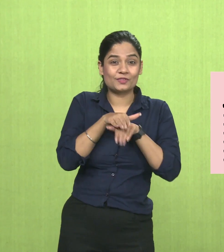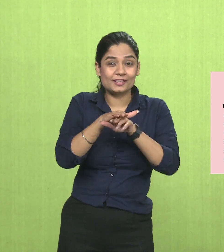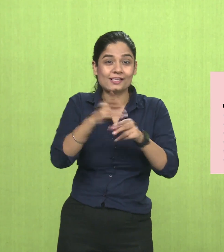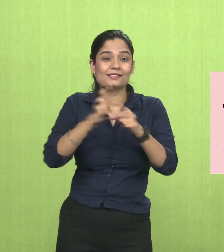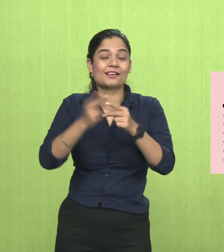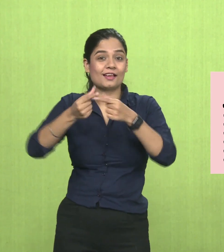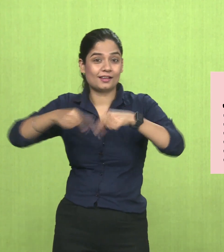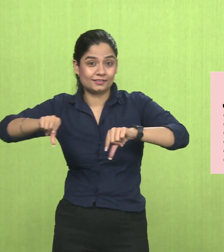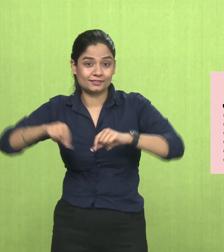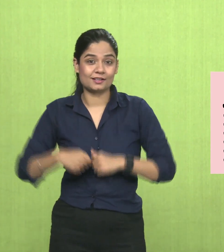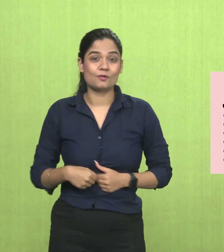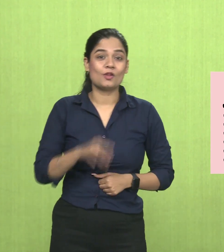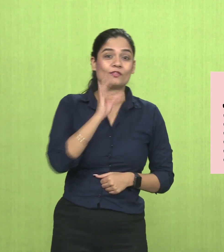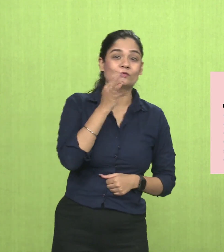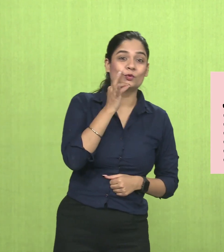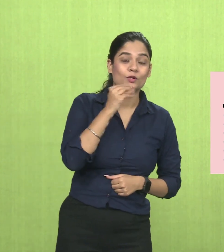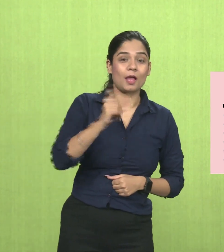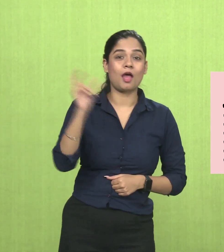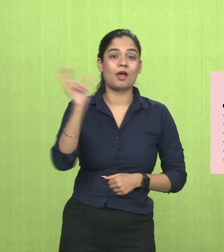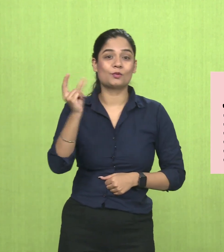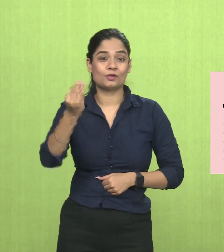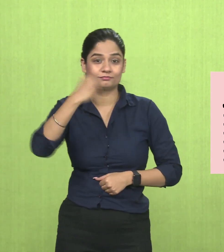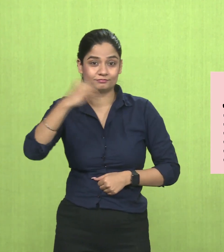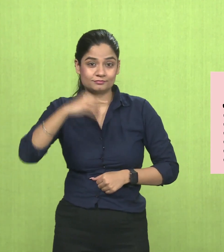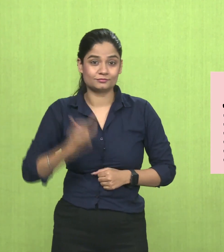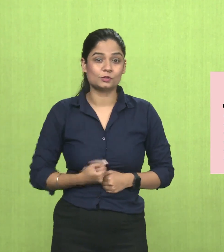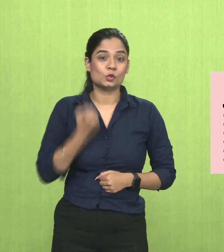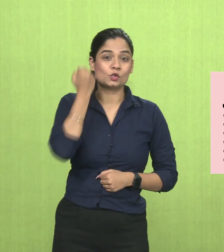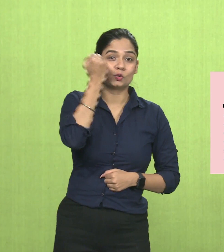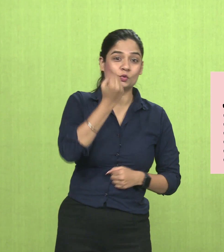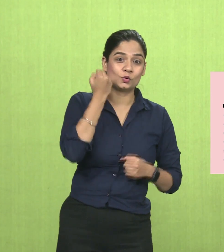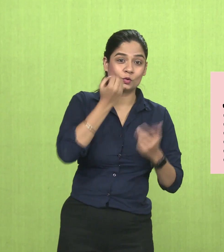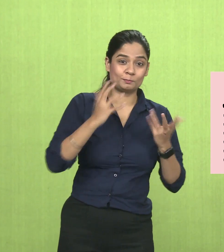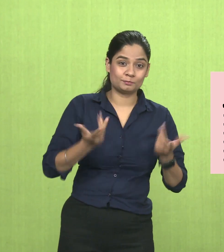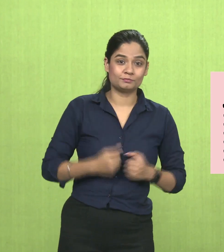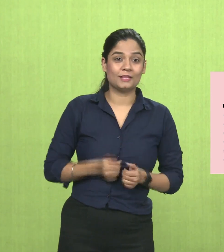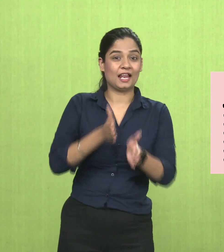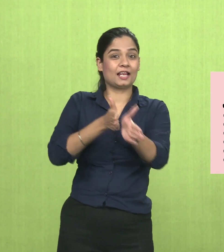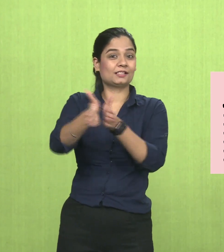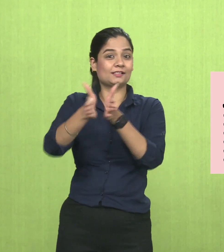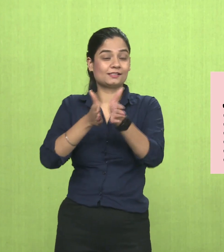chicken, fish, egg, fruits, its juices, soups,